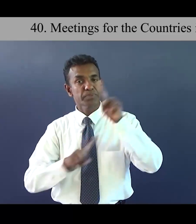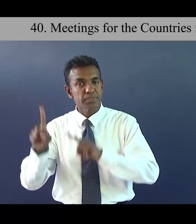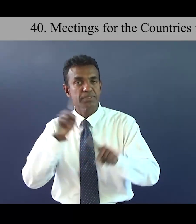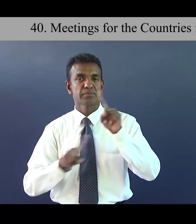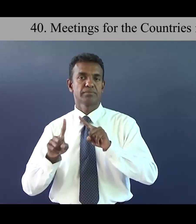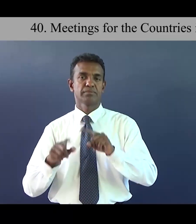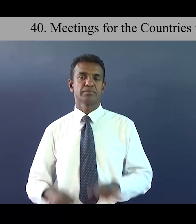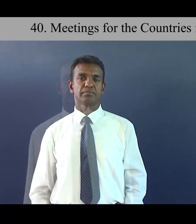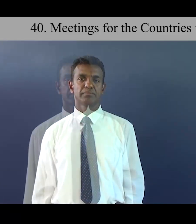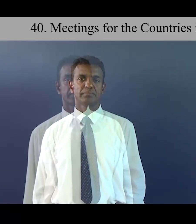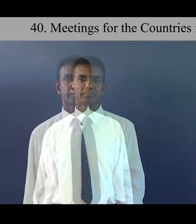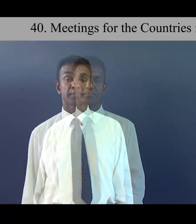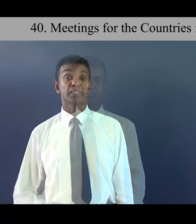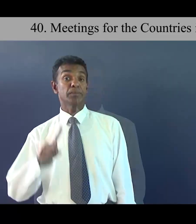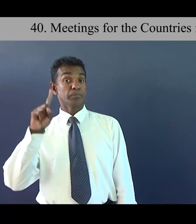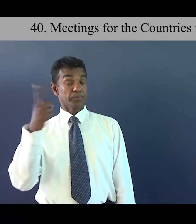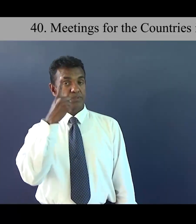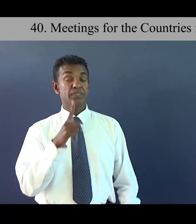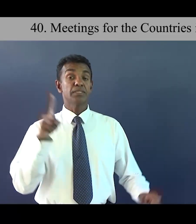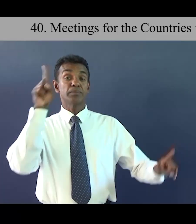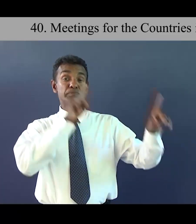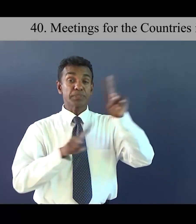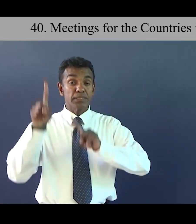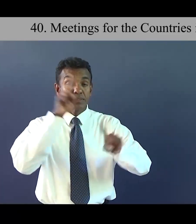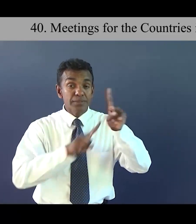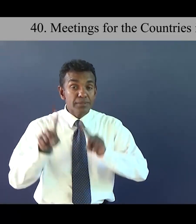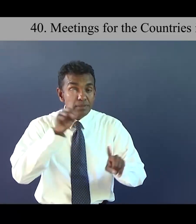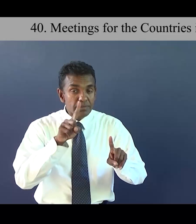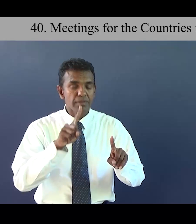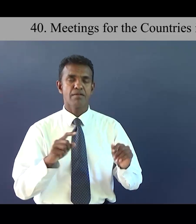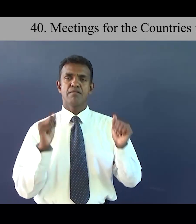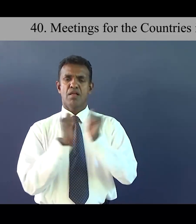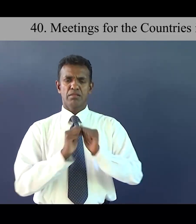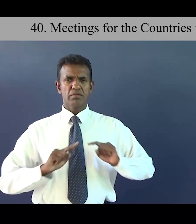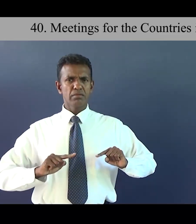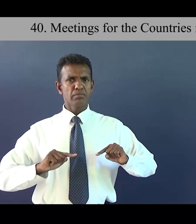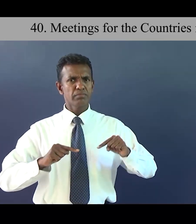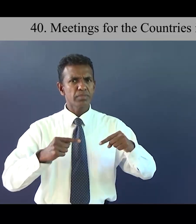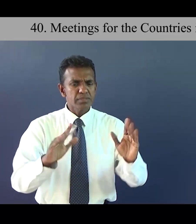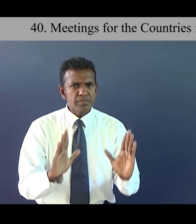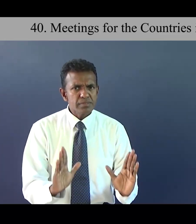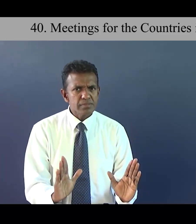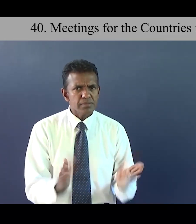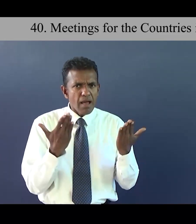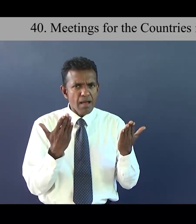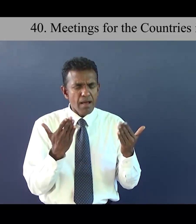months from the start of this work. The Secretary General will arrange future